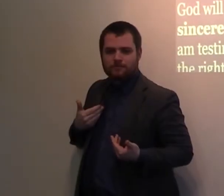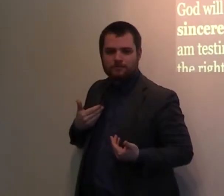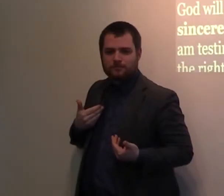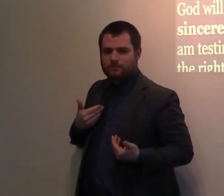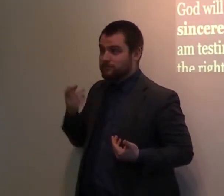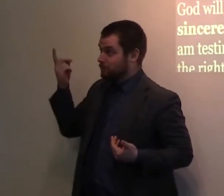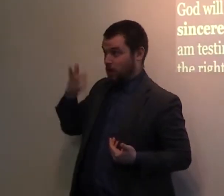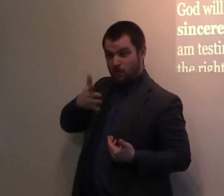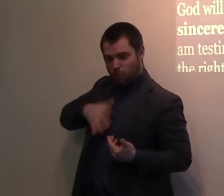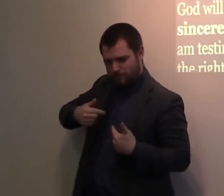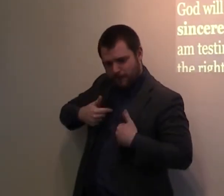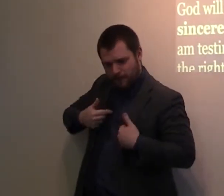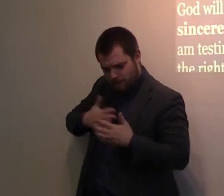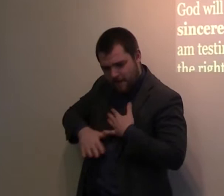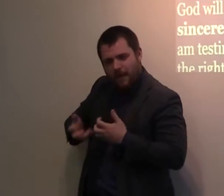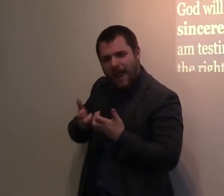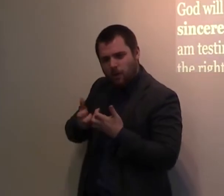He wants me to be sincere.